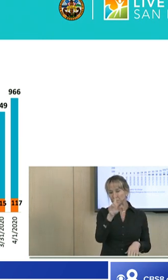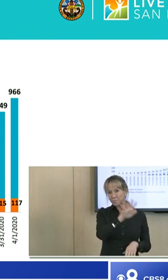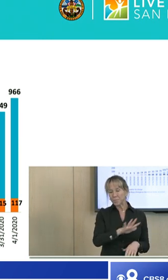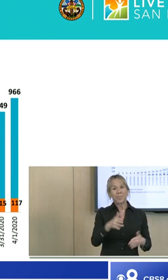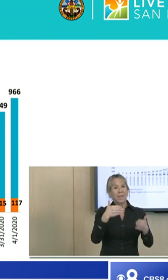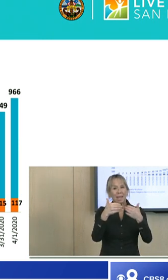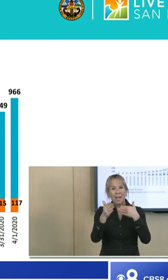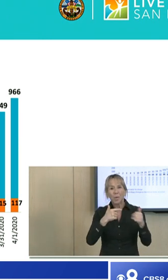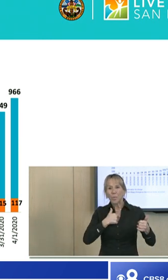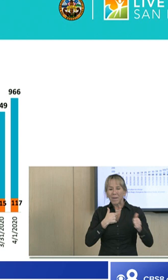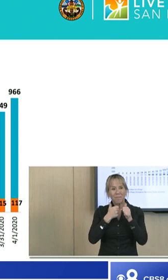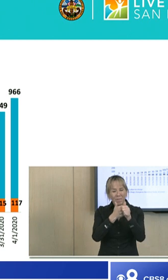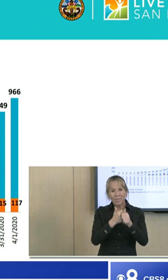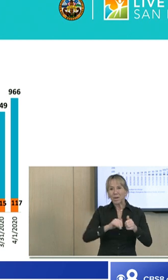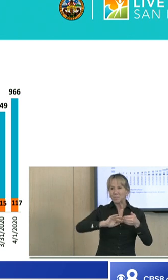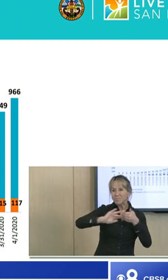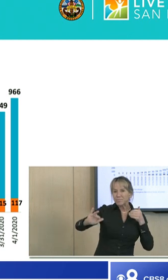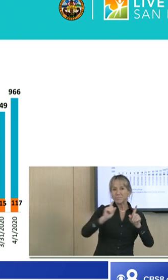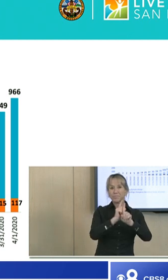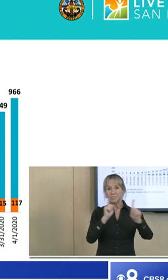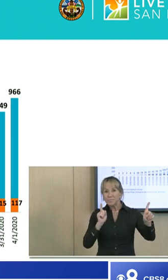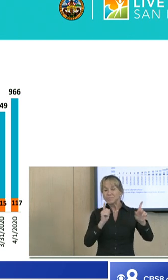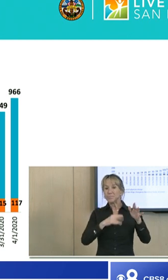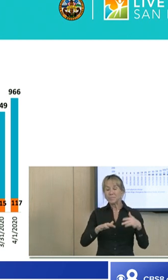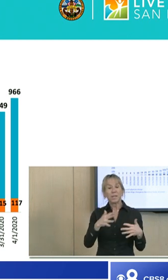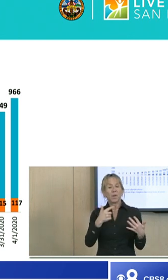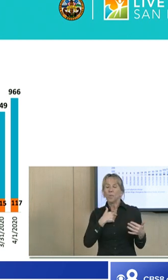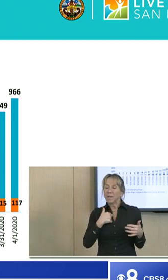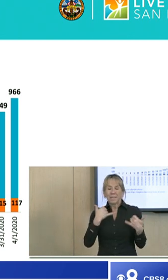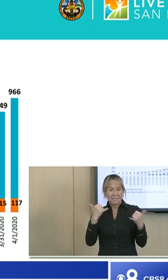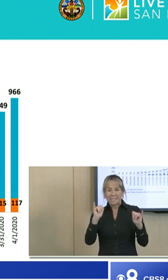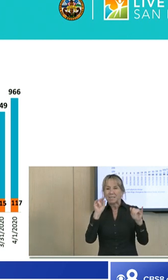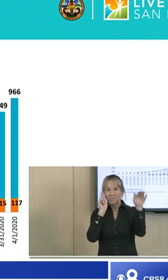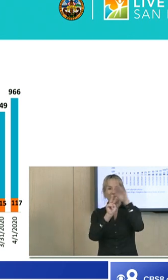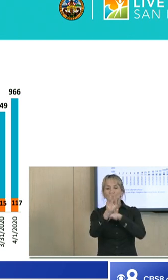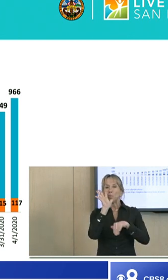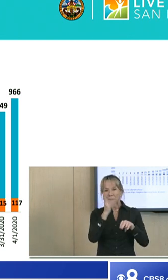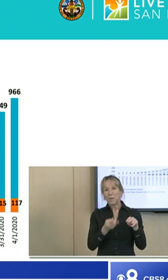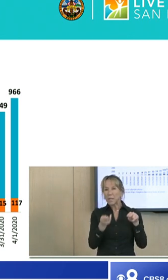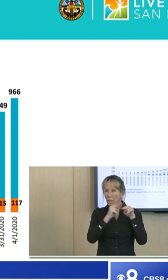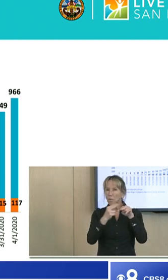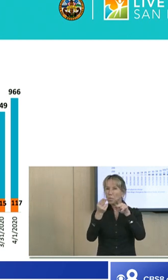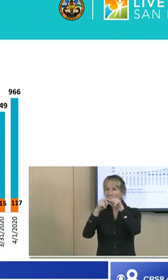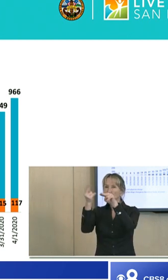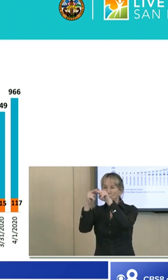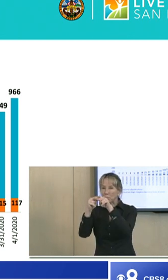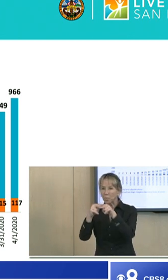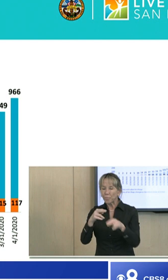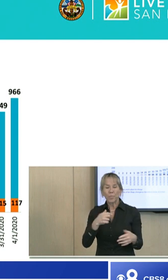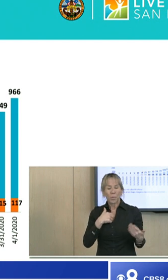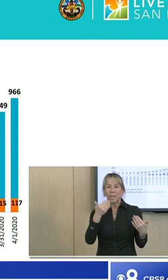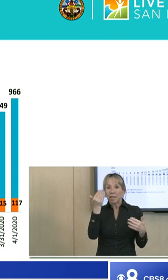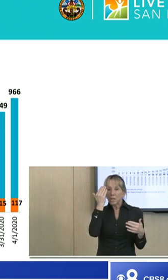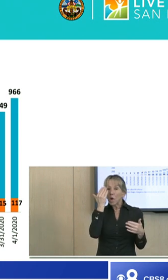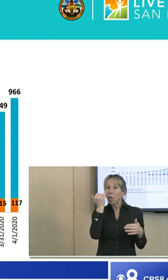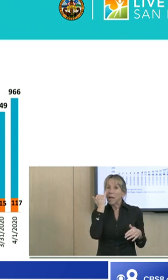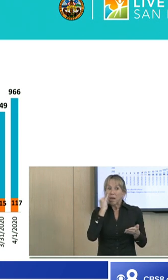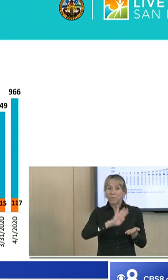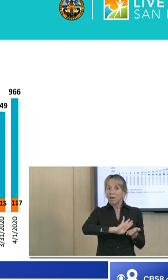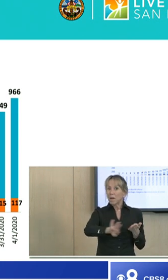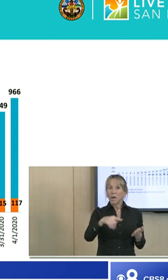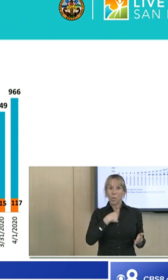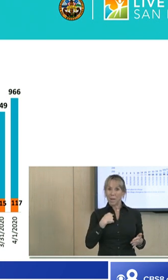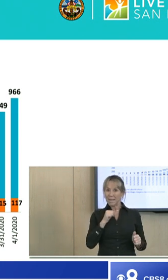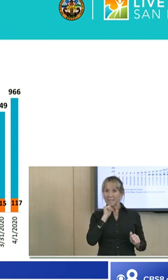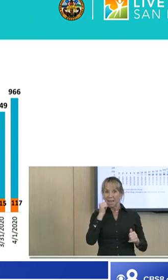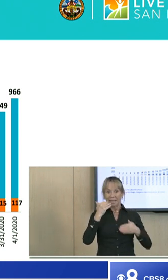we're taking, we do expect these numbers to continue to increase. We believe, we know they would be increasing at a much greater rate